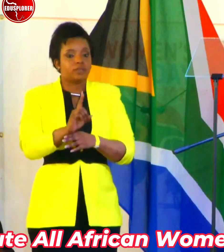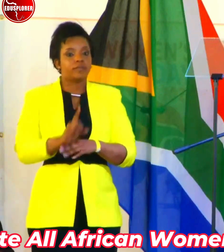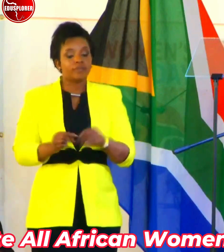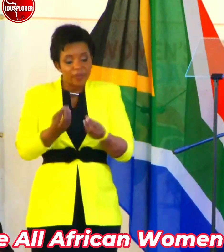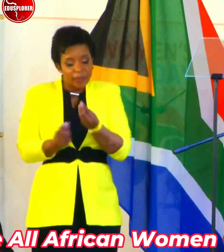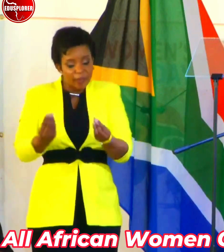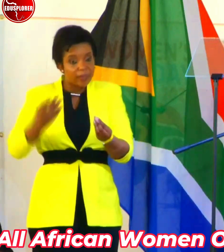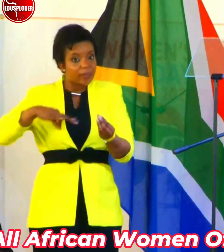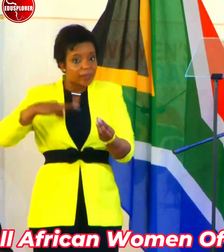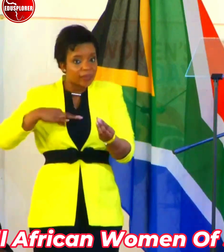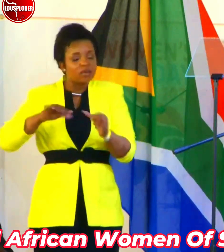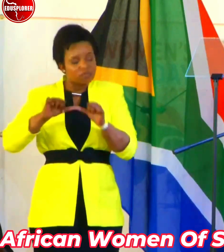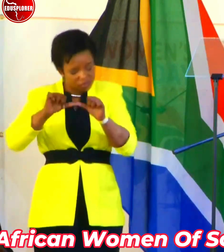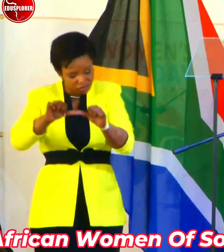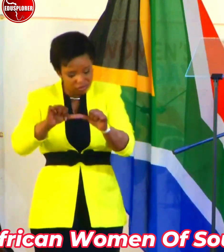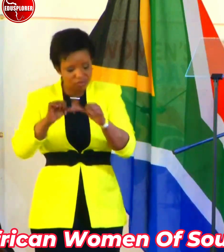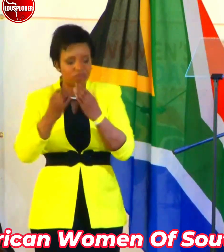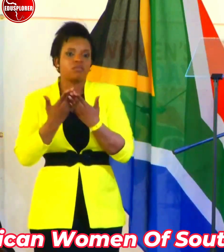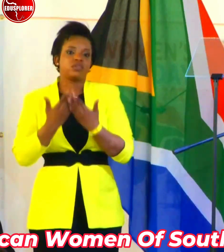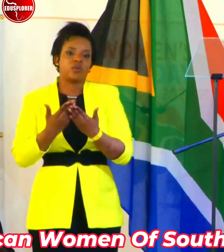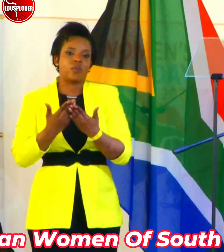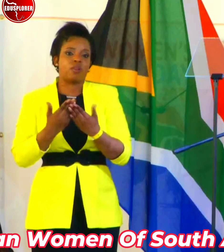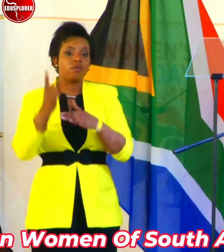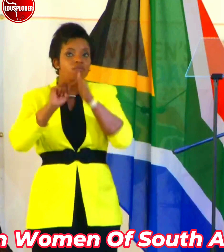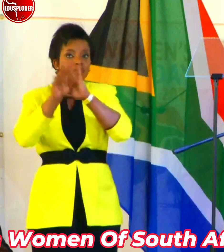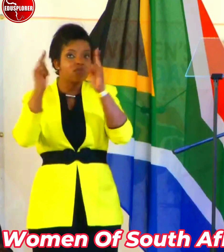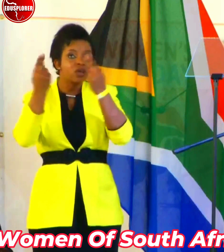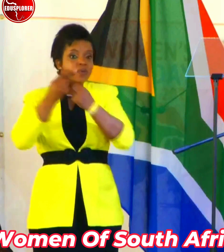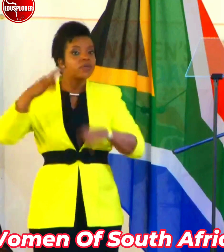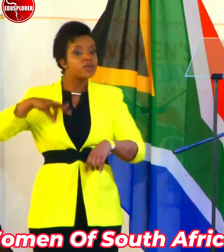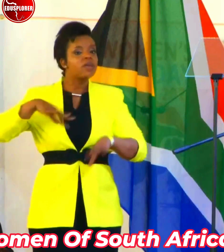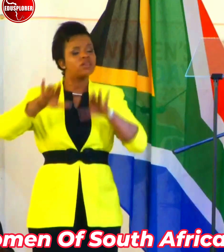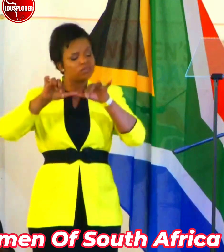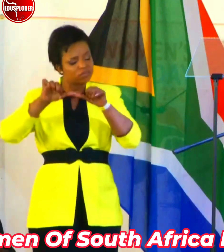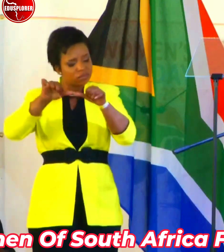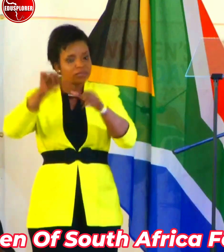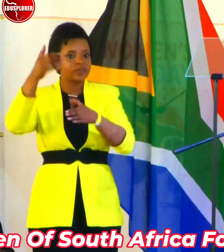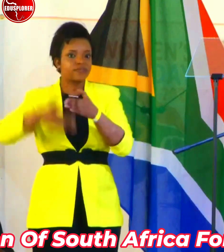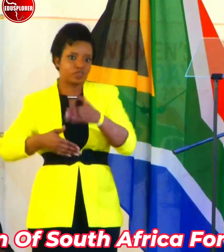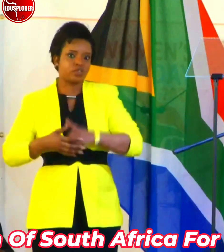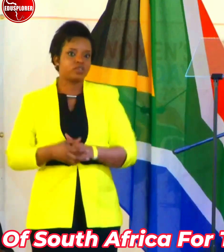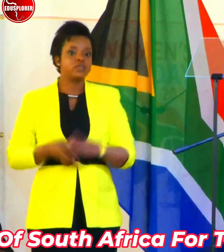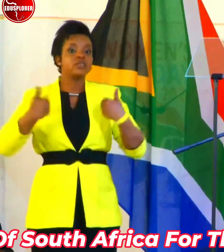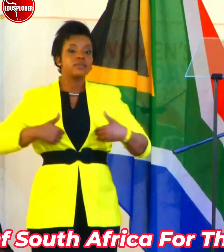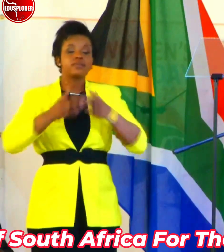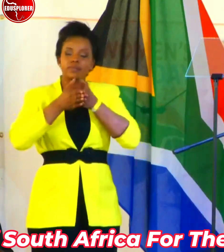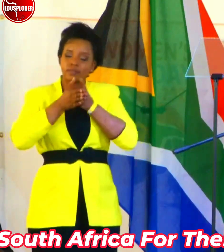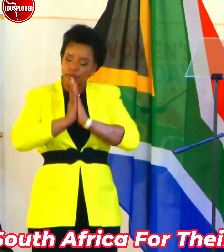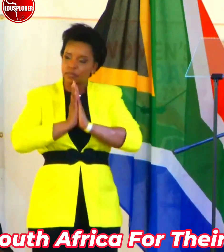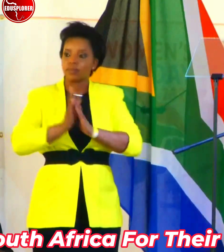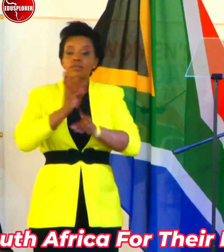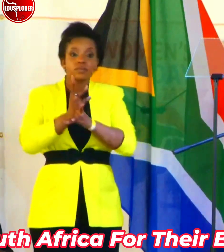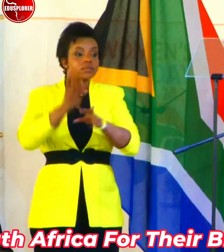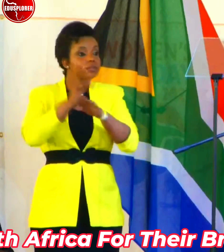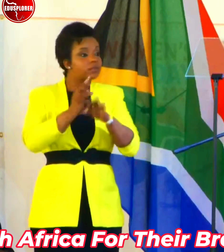school and that they finish school. And I call upon parents to ensure that our